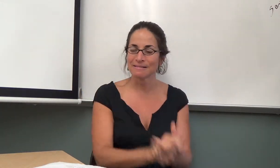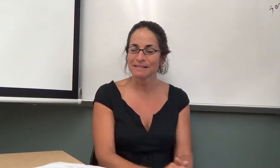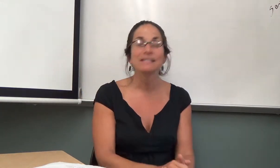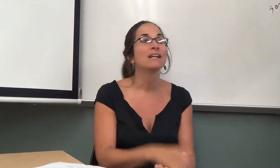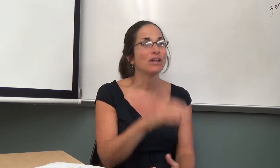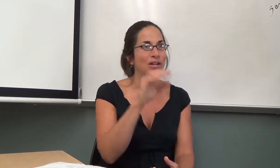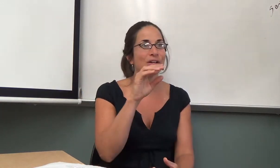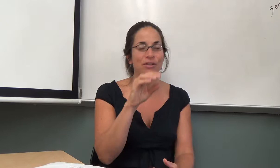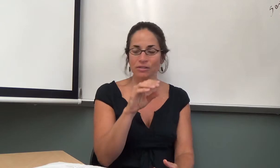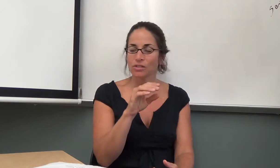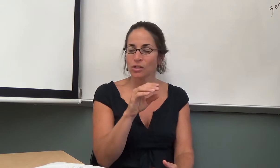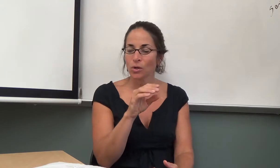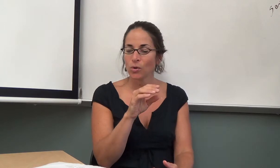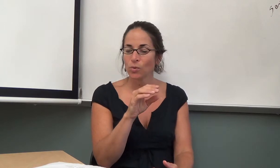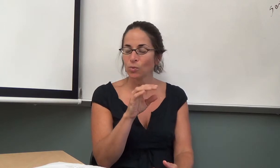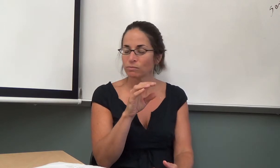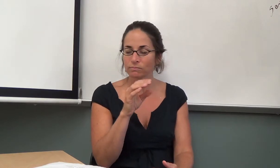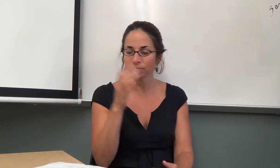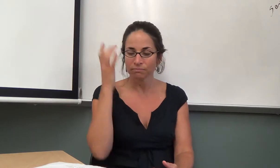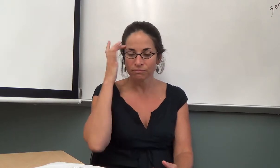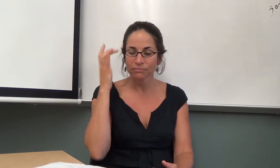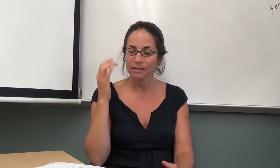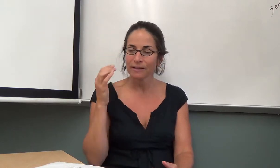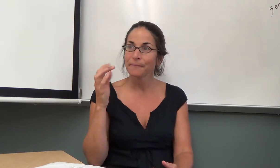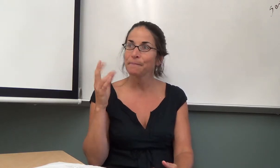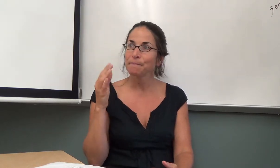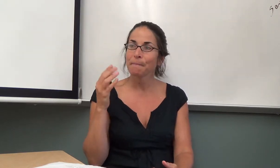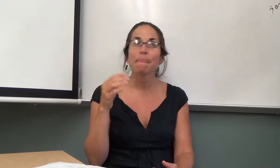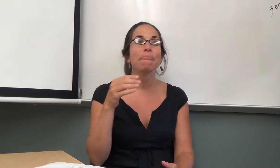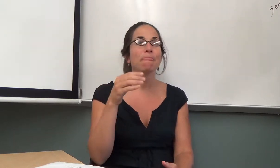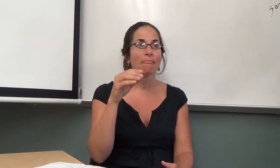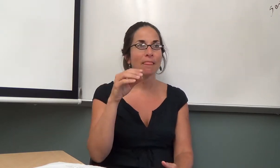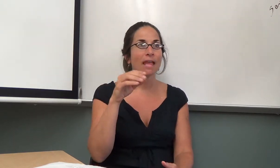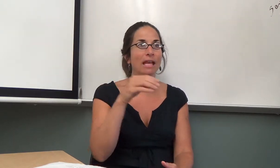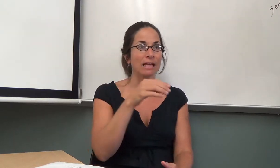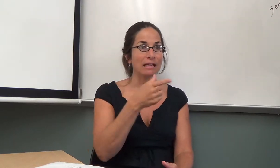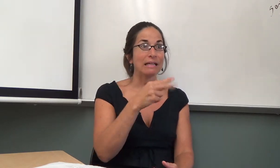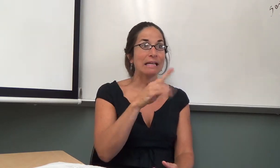So how about the word up? We haven't talked about that yet, huh?